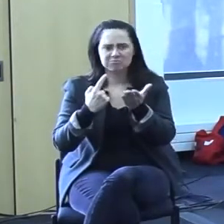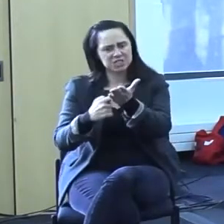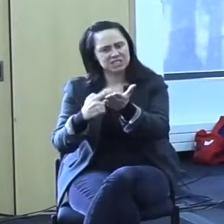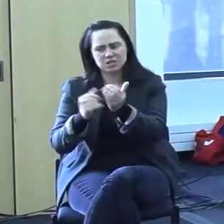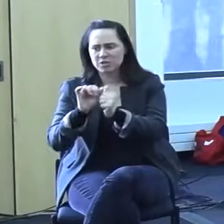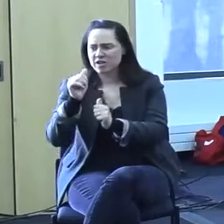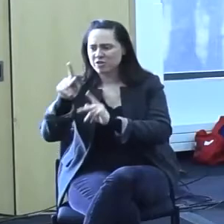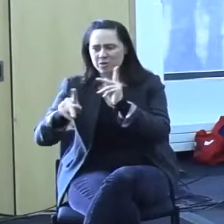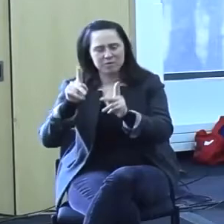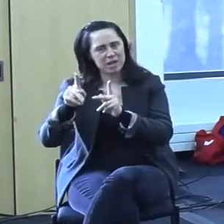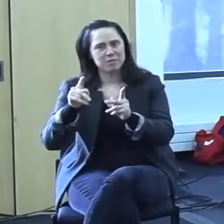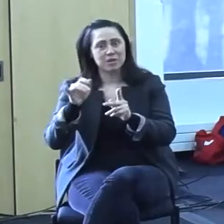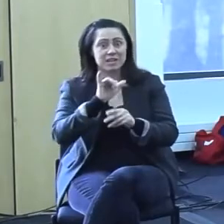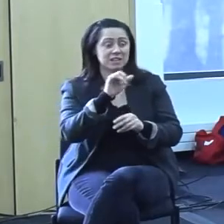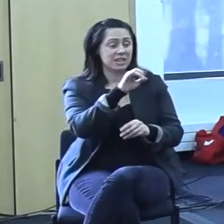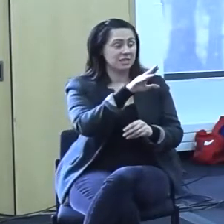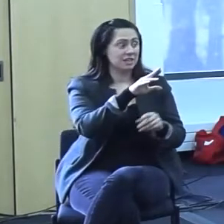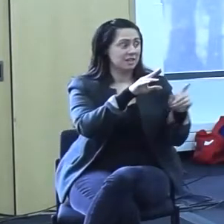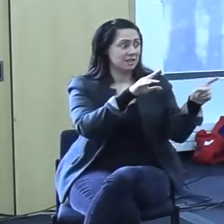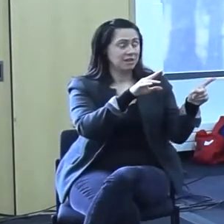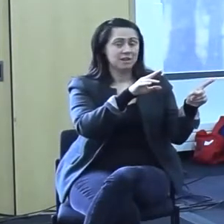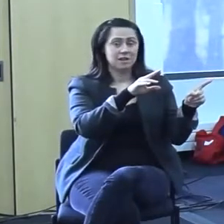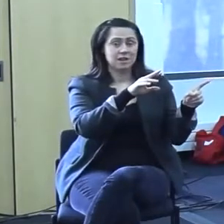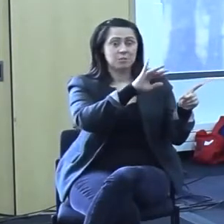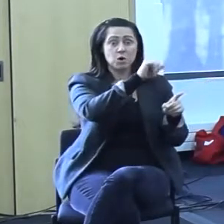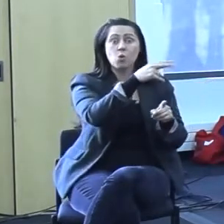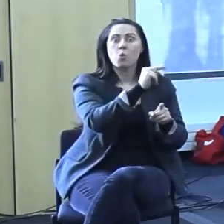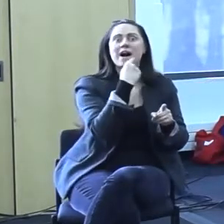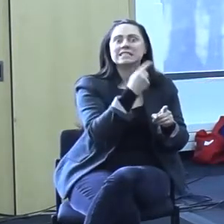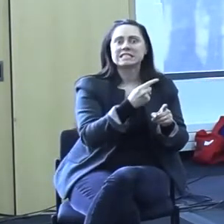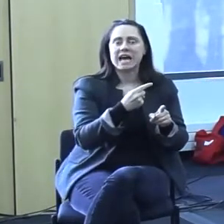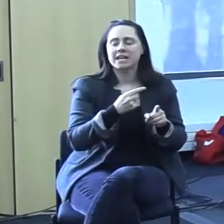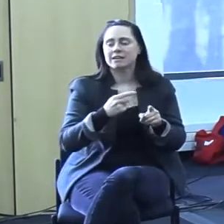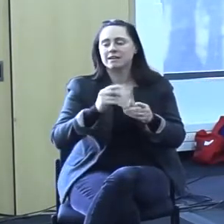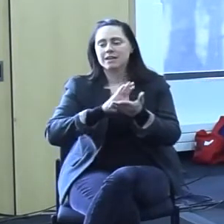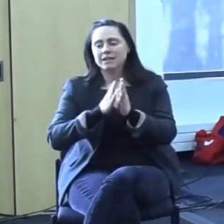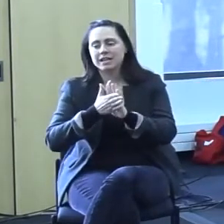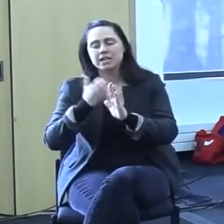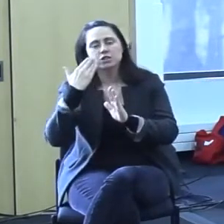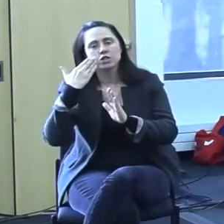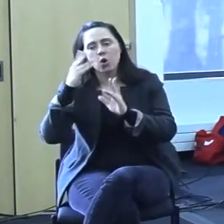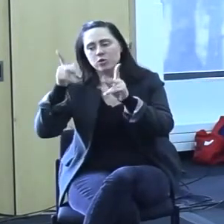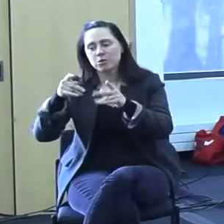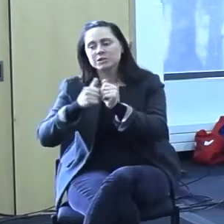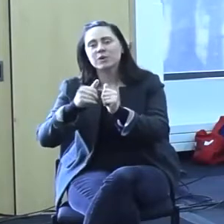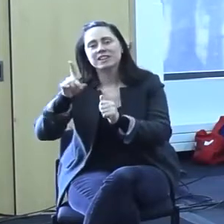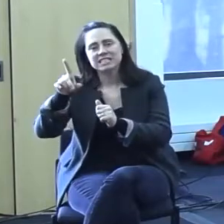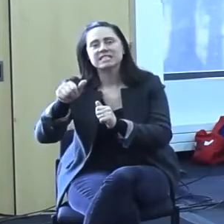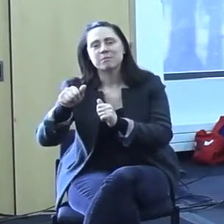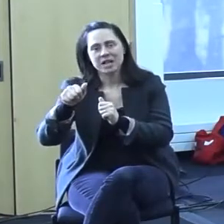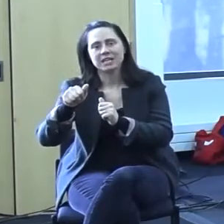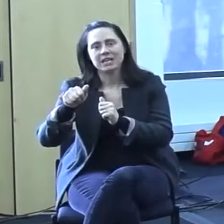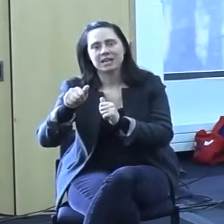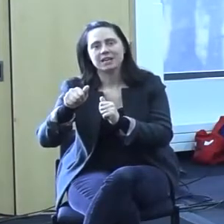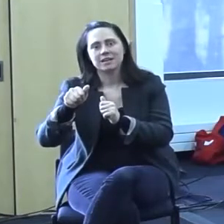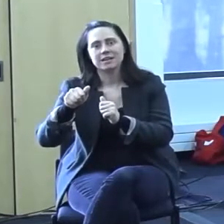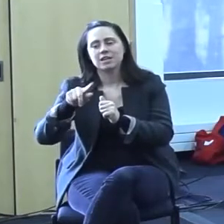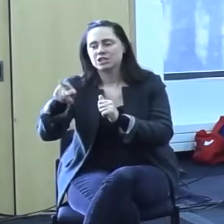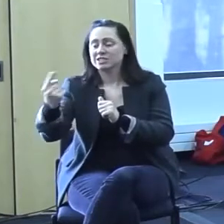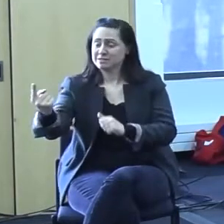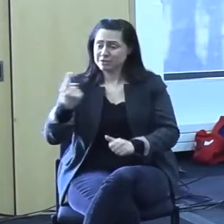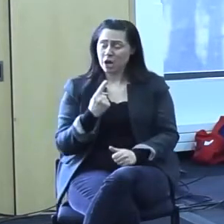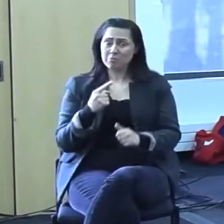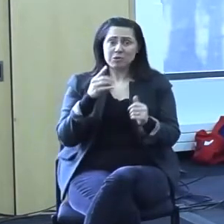more action and like Juan said, get to know the individual with a disability, like just come talk